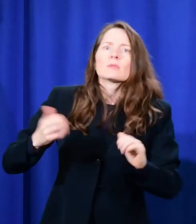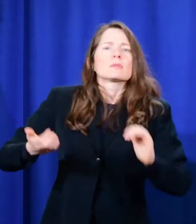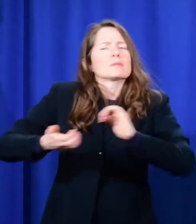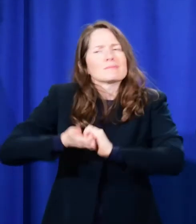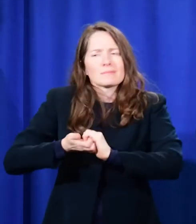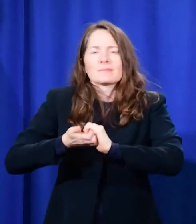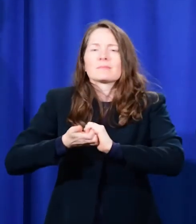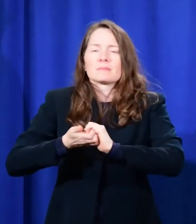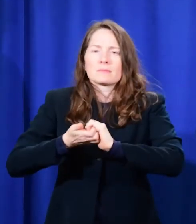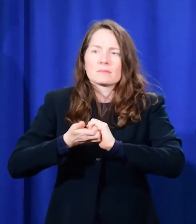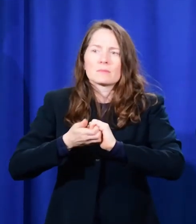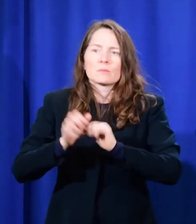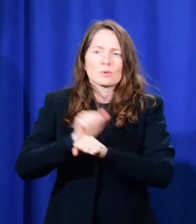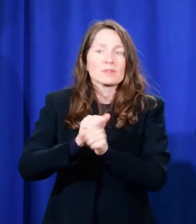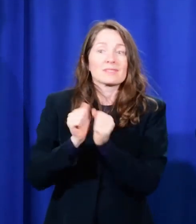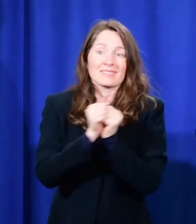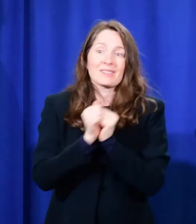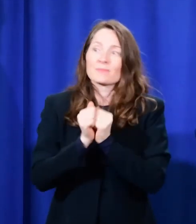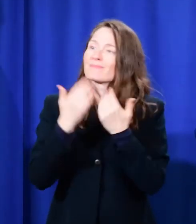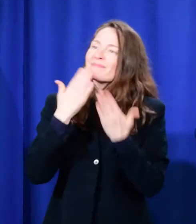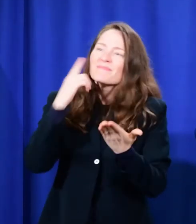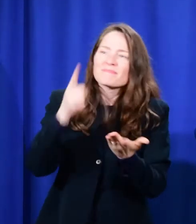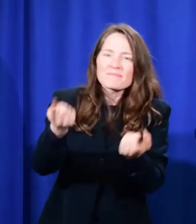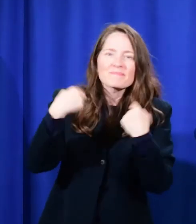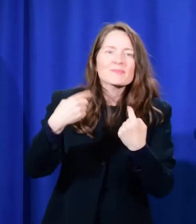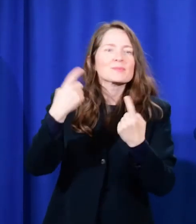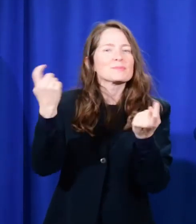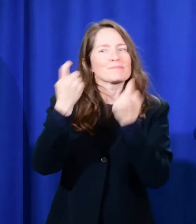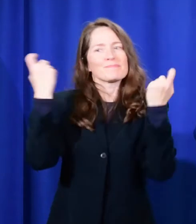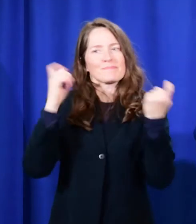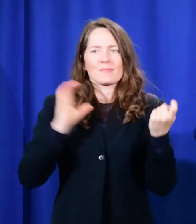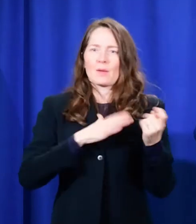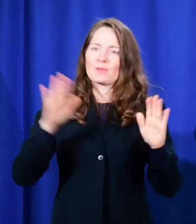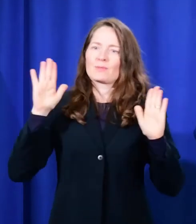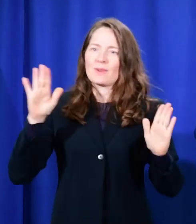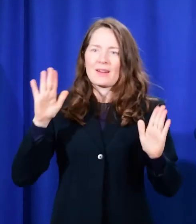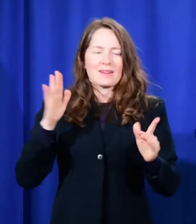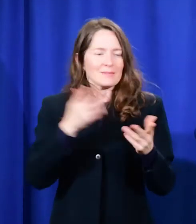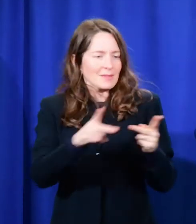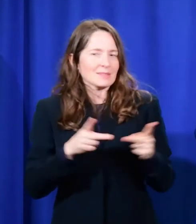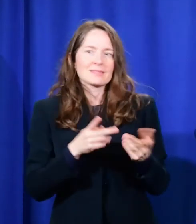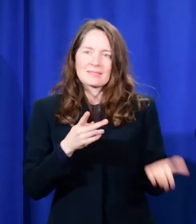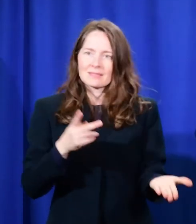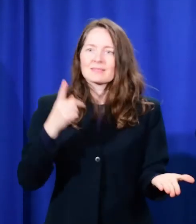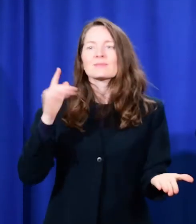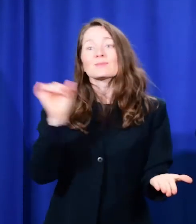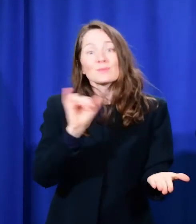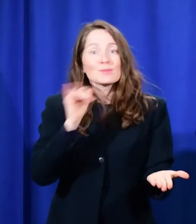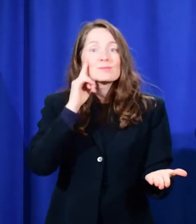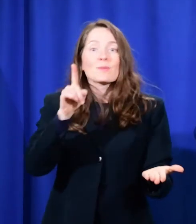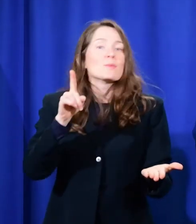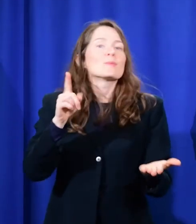here to recognize our great facility and for being a part of the fight to protect victims of child abuse in Howard County.